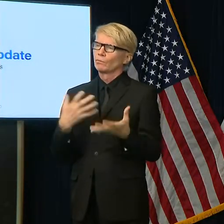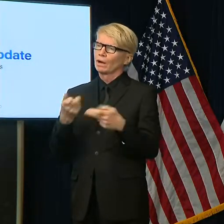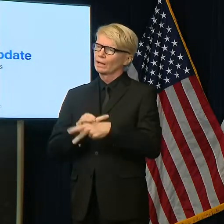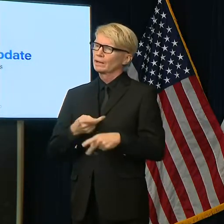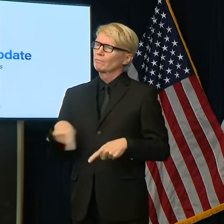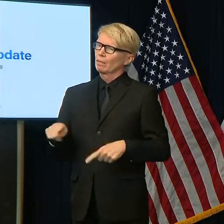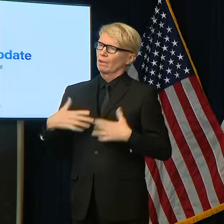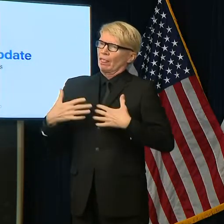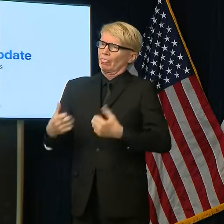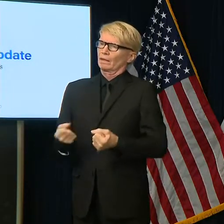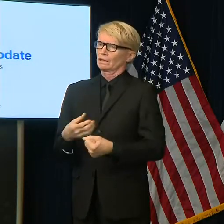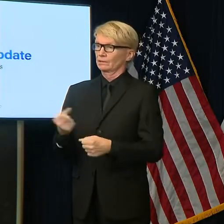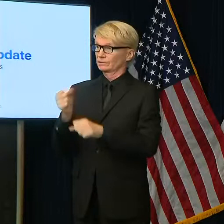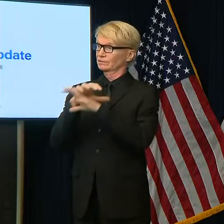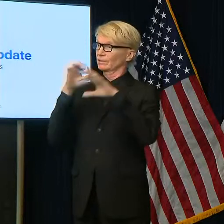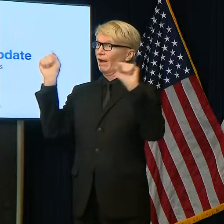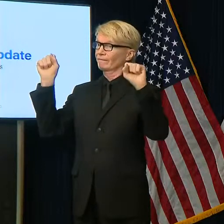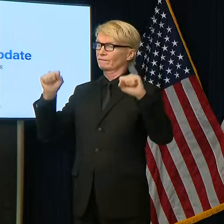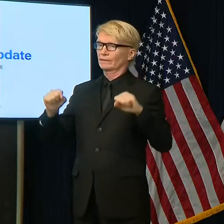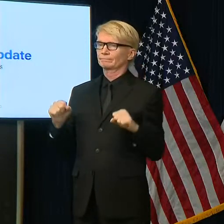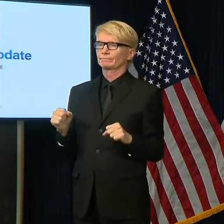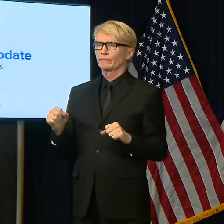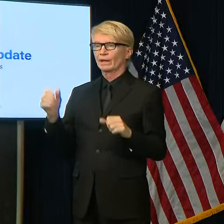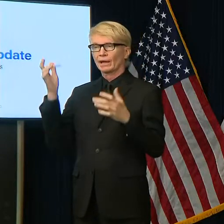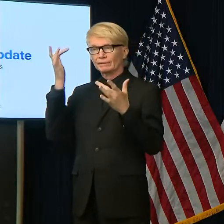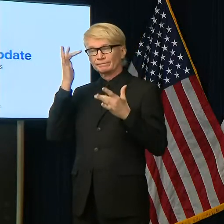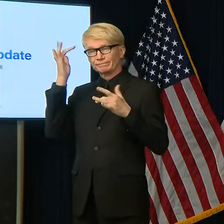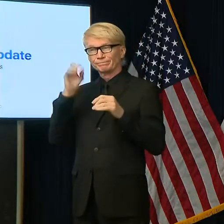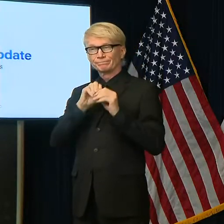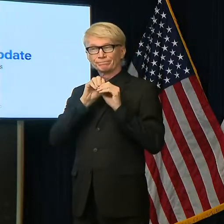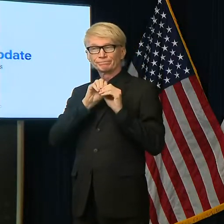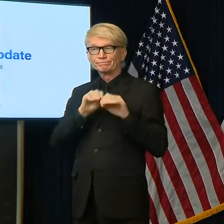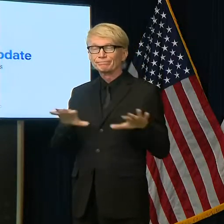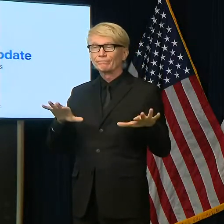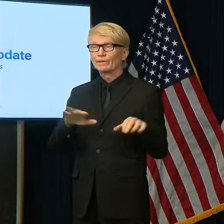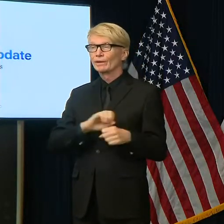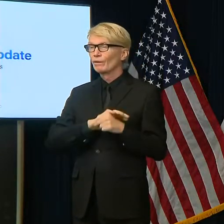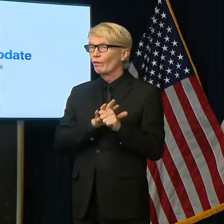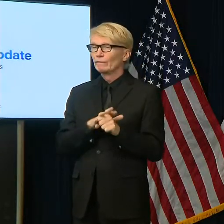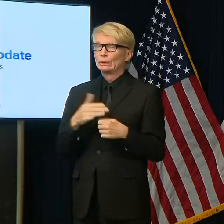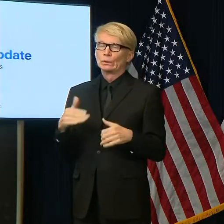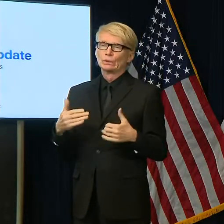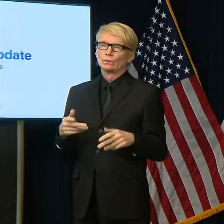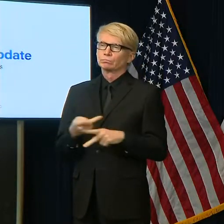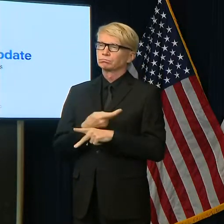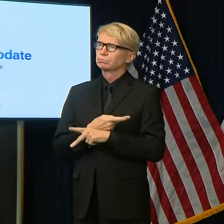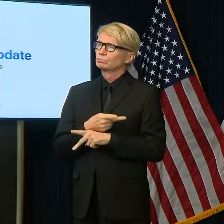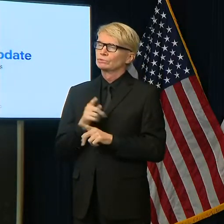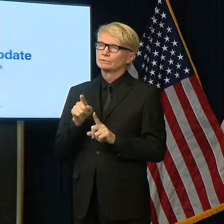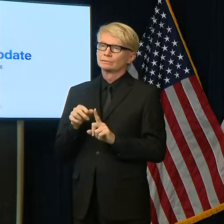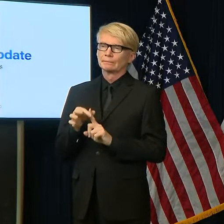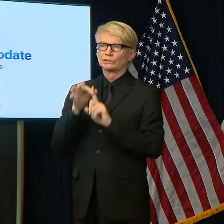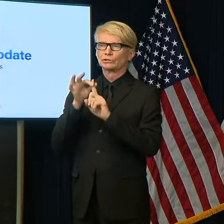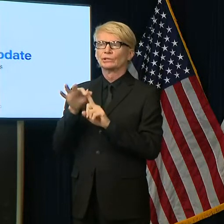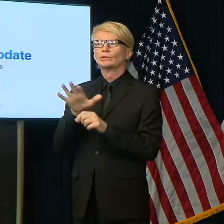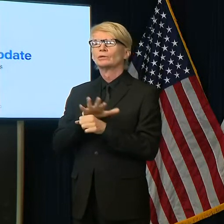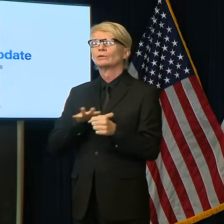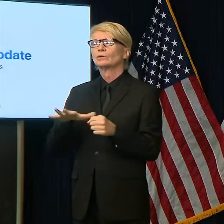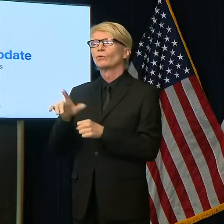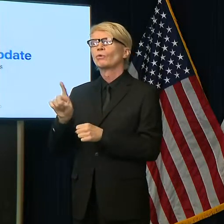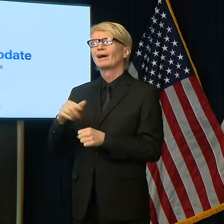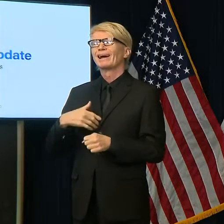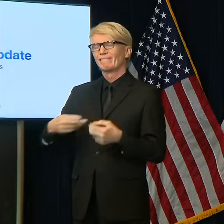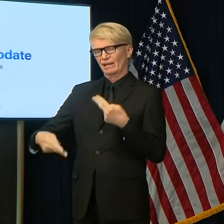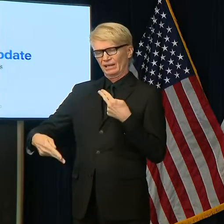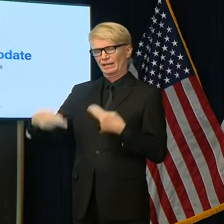healthy and safe. This virus has been so virulent, and particularly in areas where there is a very